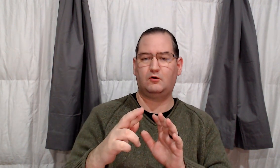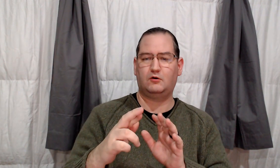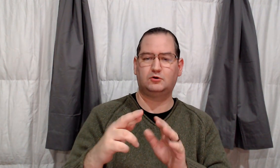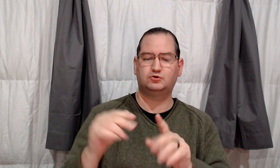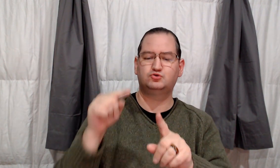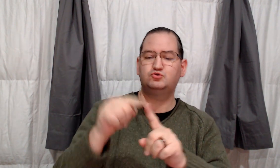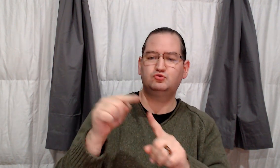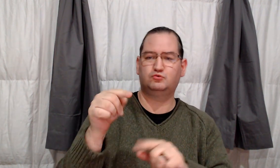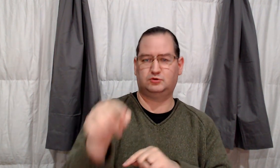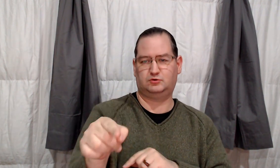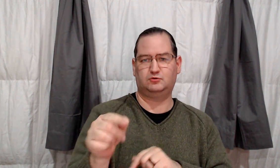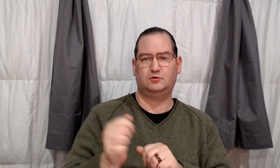and you.